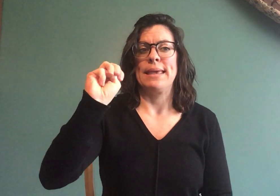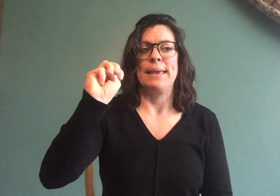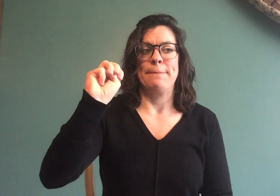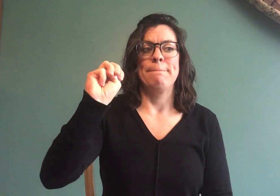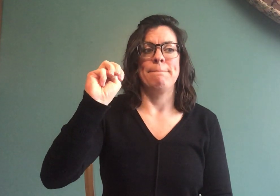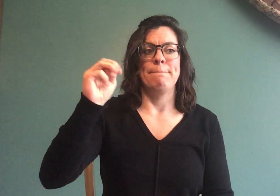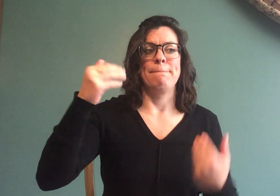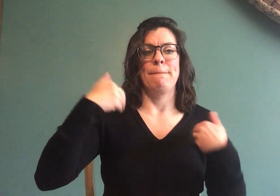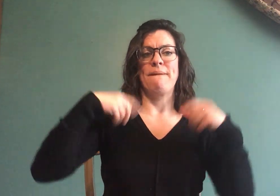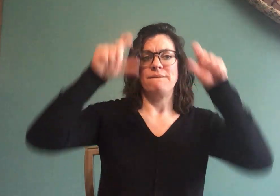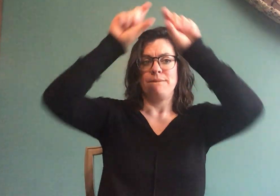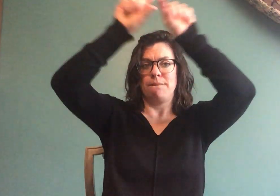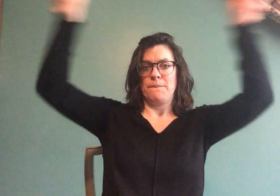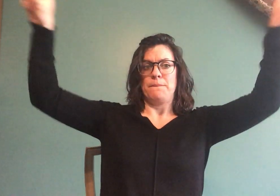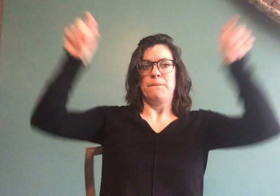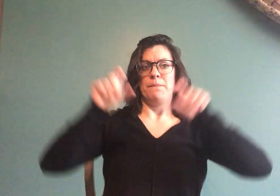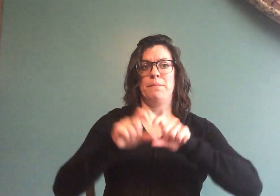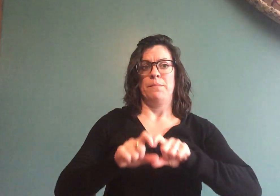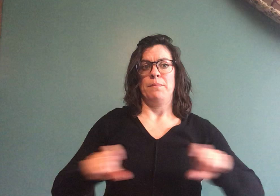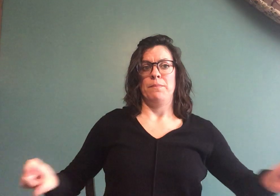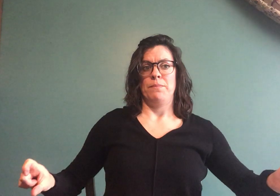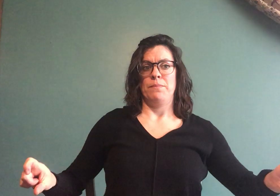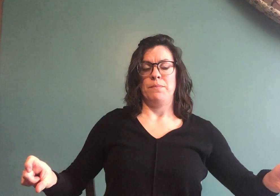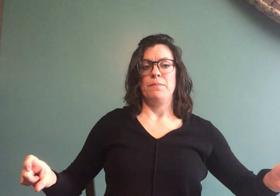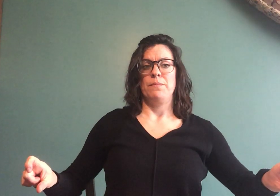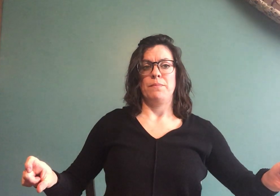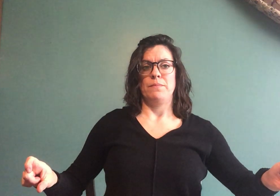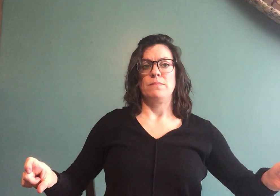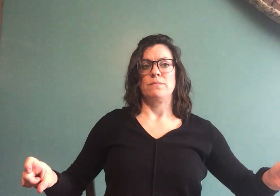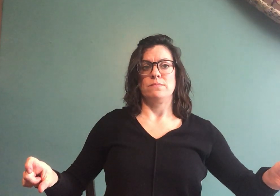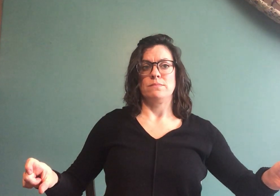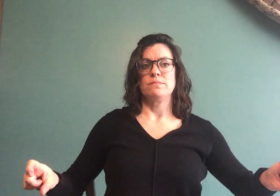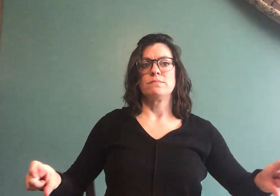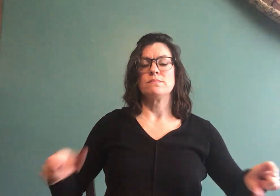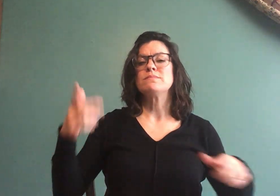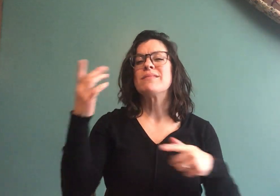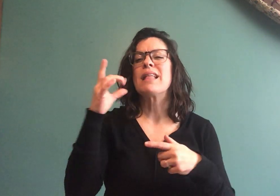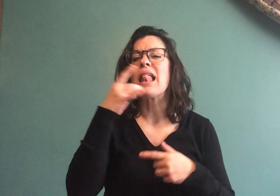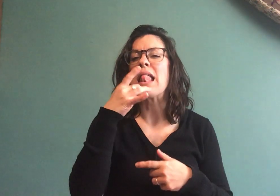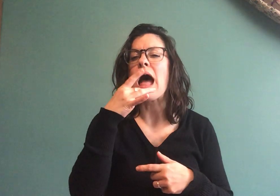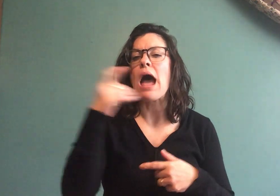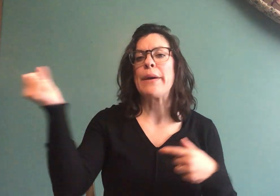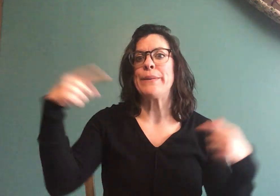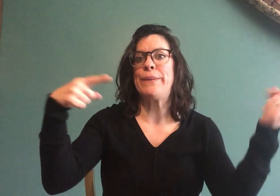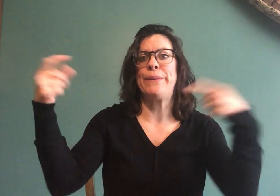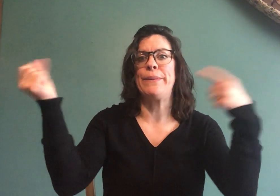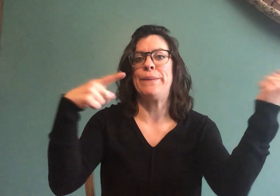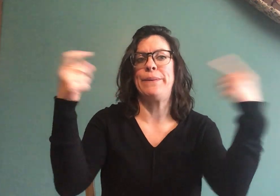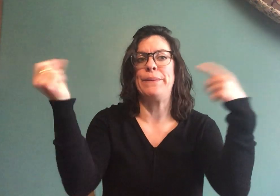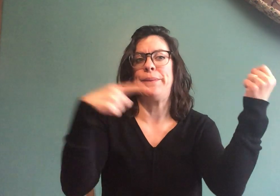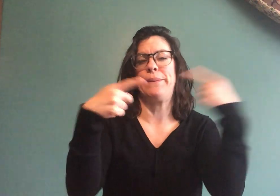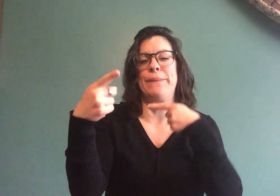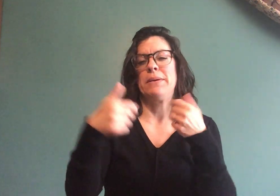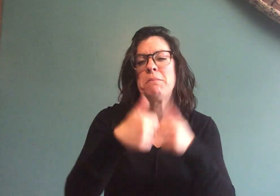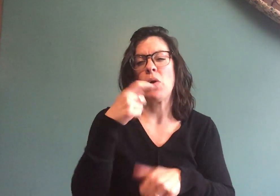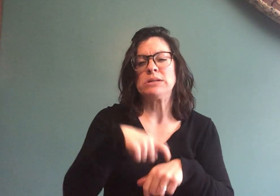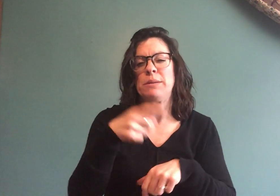just the lights or the rays going back and forth. And if you were to put your hand across that curtain, what do you think's going to happen,